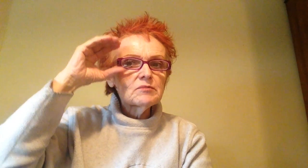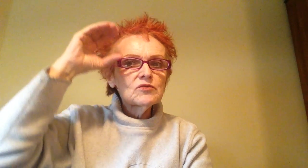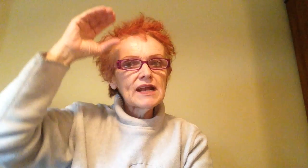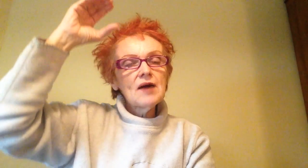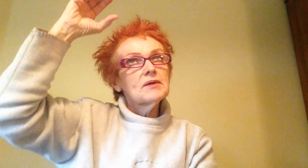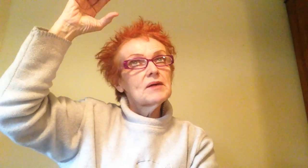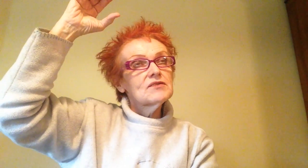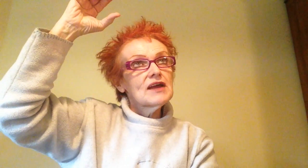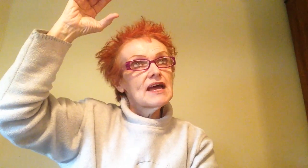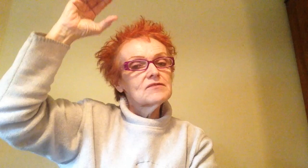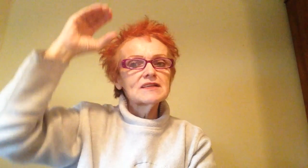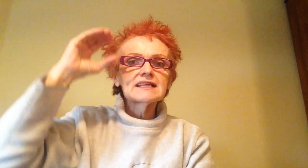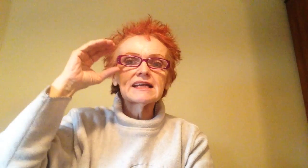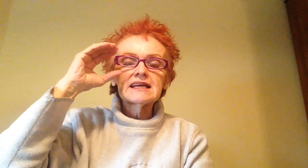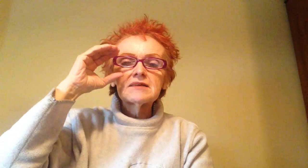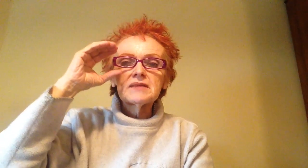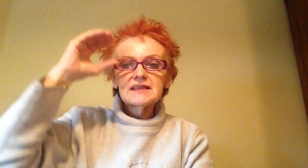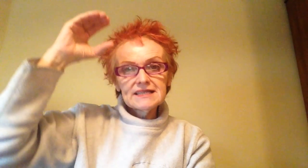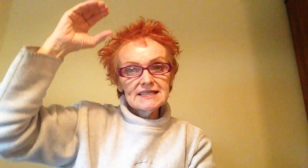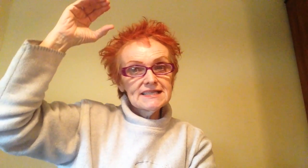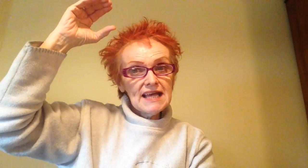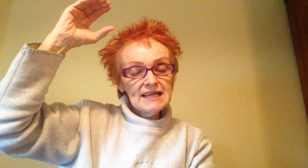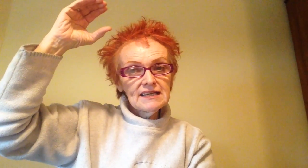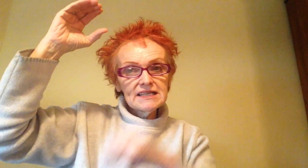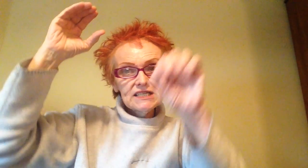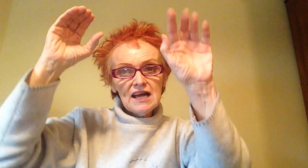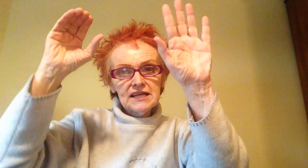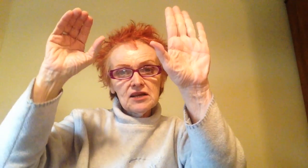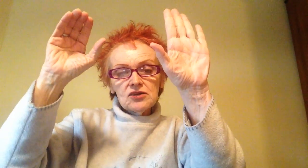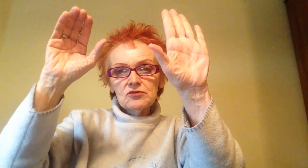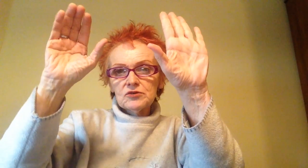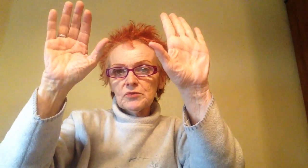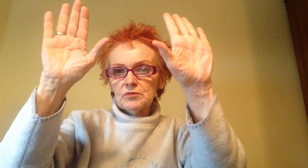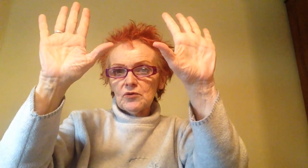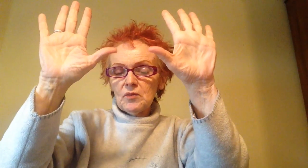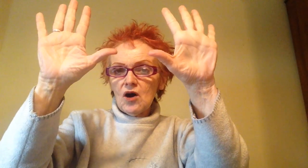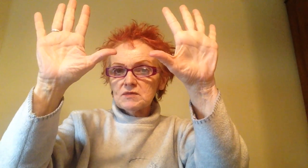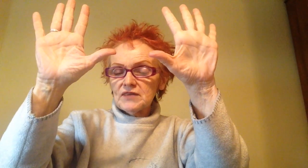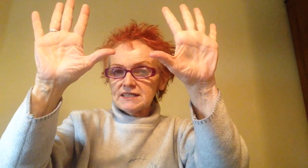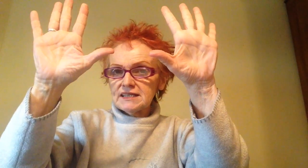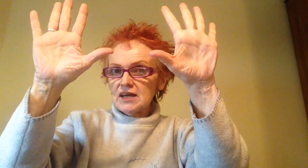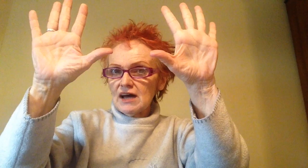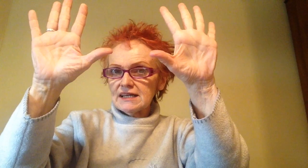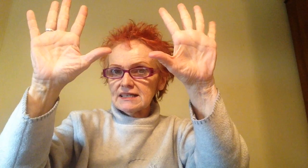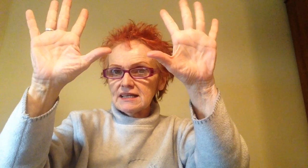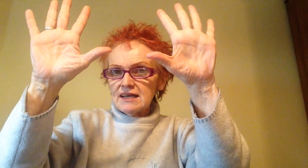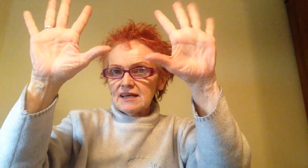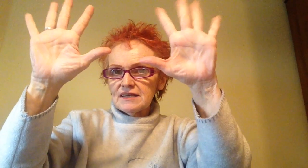move it up above your head for the sun. May the sun, and then shine, you're going to put both palms facing the audience, and then you're